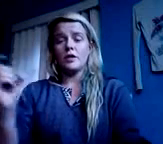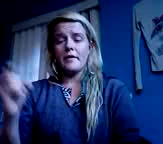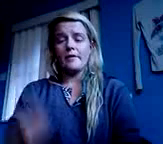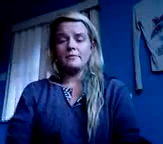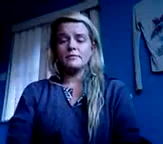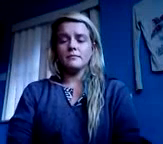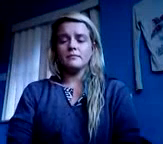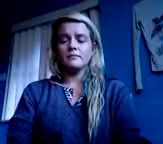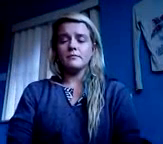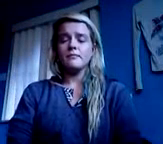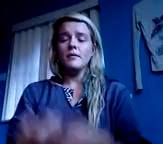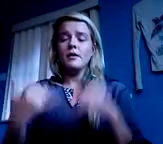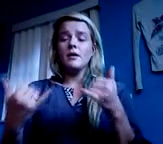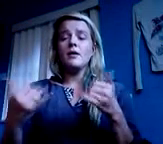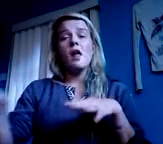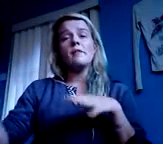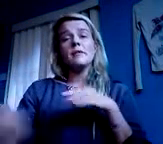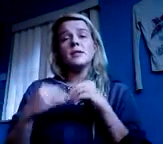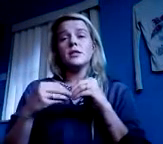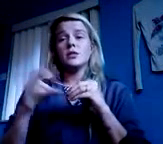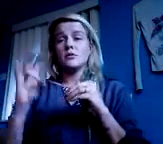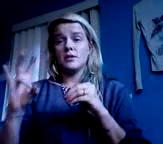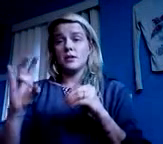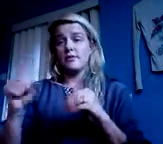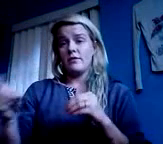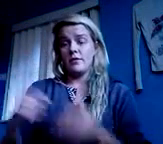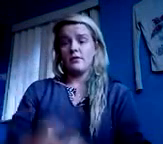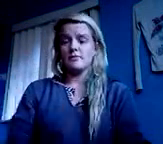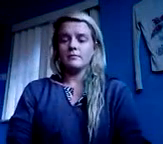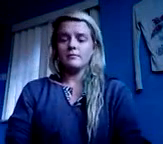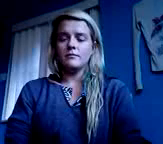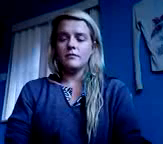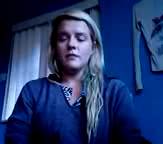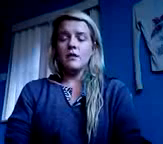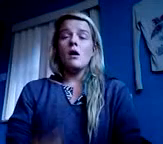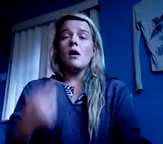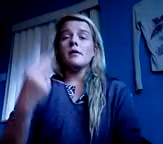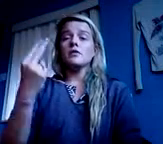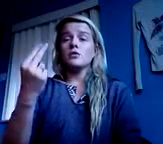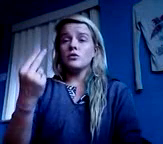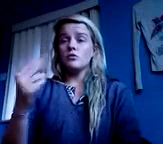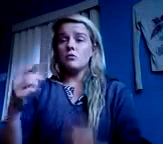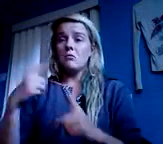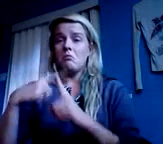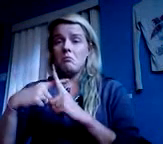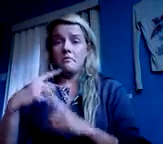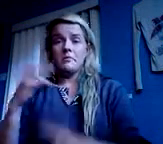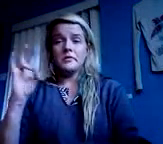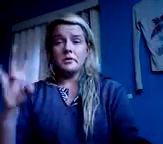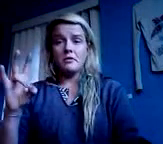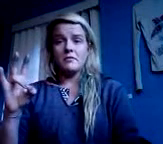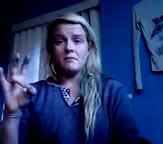And 12 plus 7 is 19. So I'm going to change this guy to